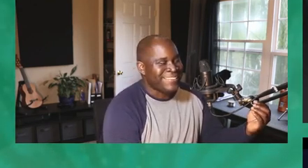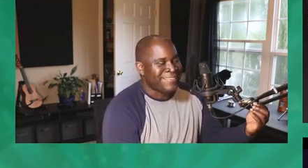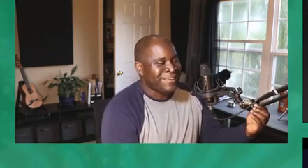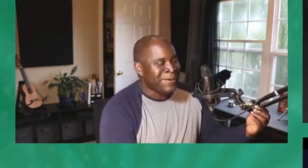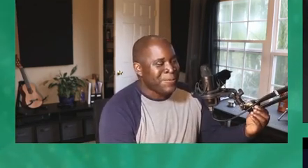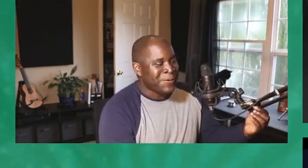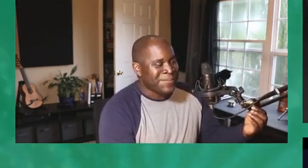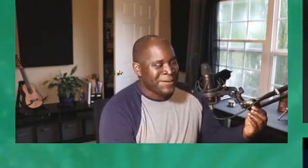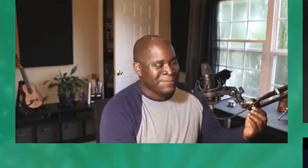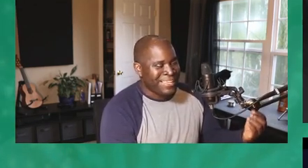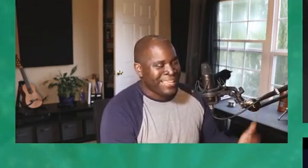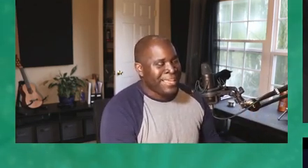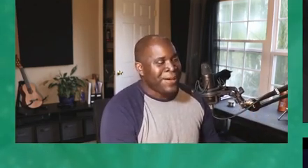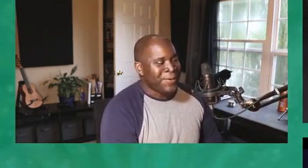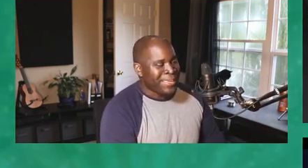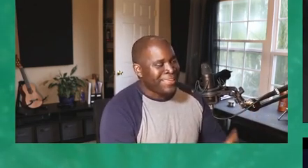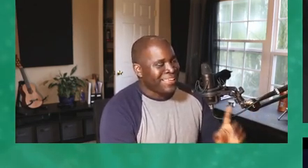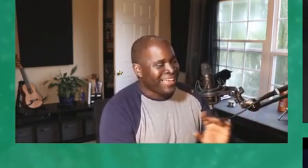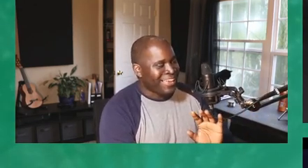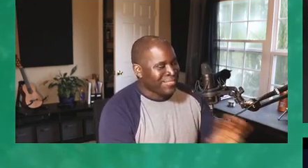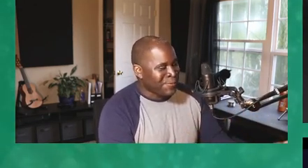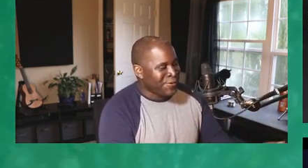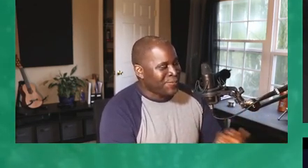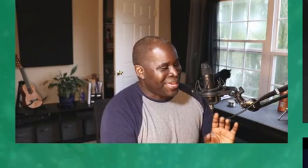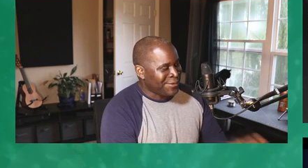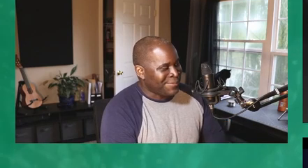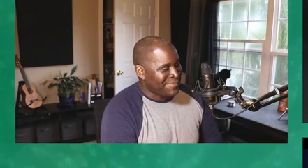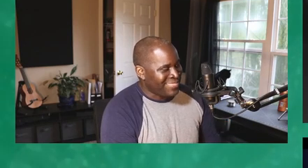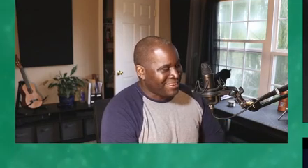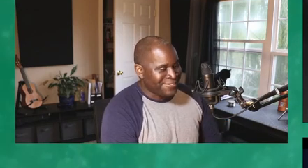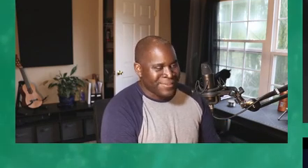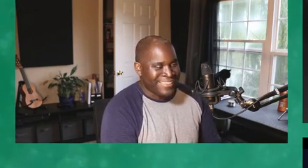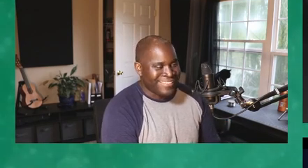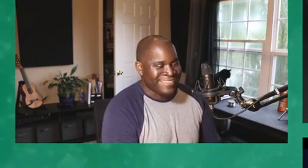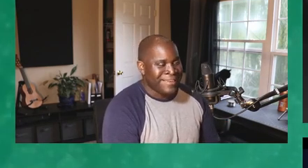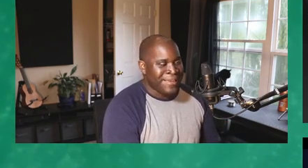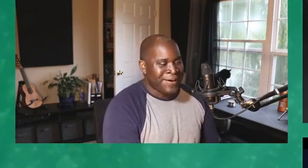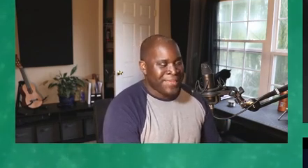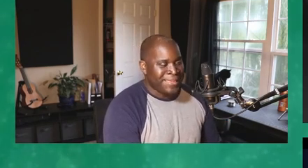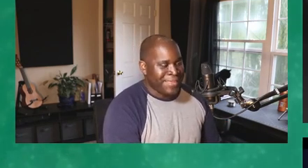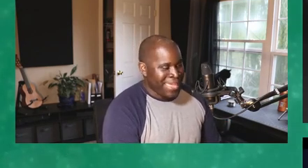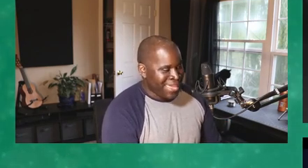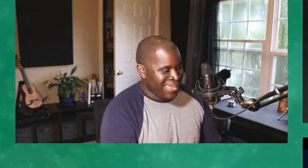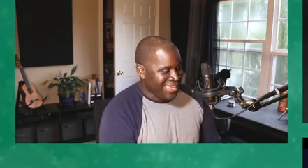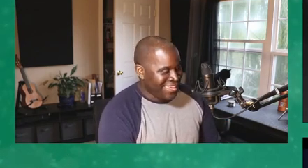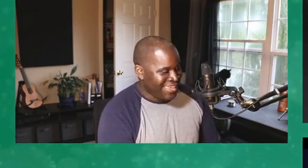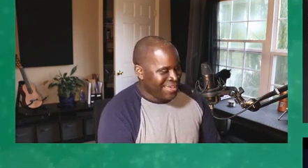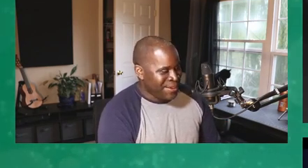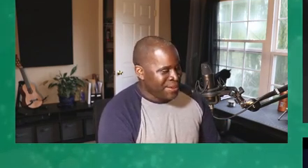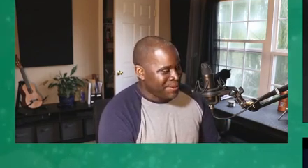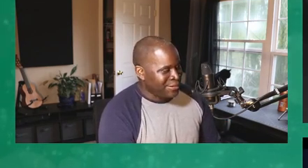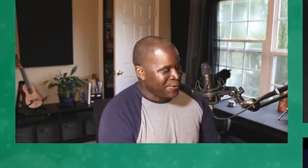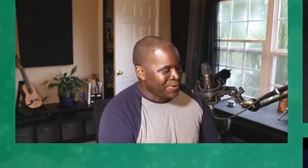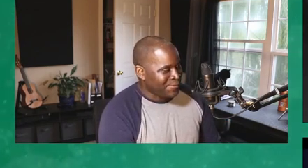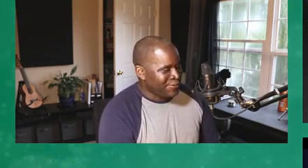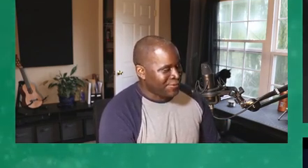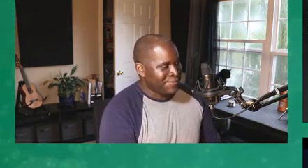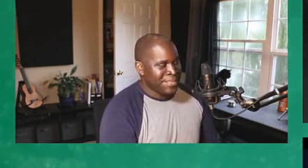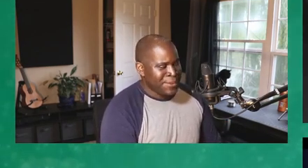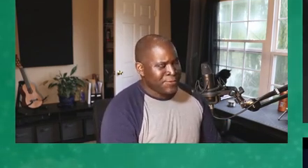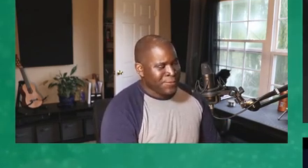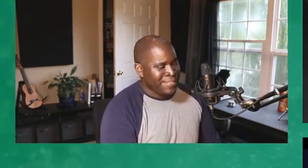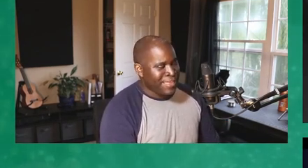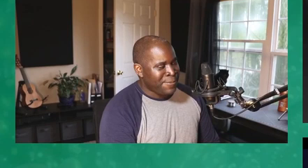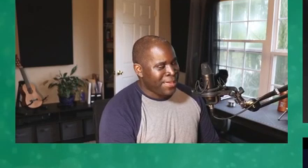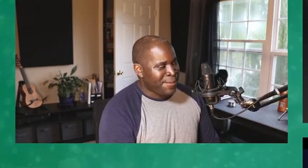Sometimes I get these words out, I'm like, okay, I got the words, but how do I even make that into a sentence? Okay, I don't want to restart